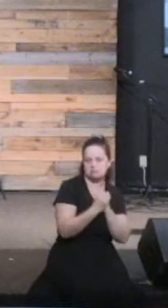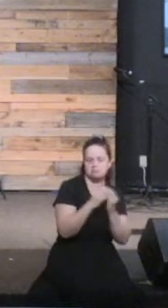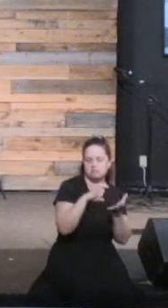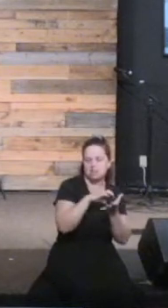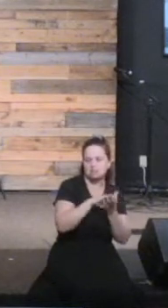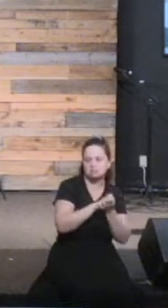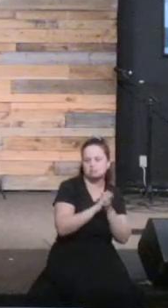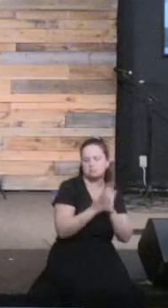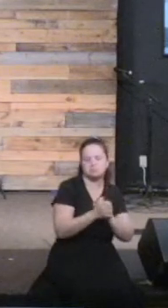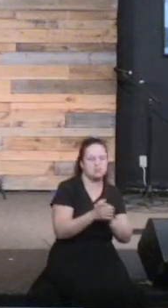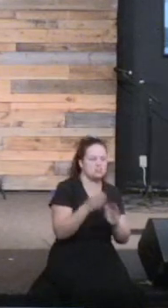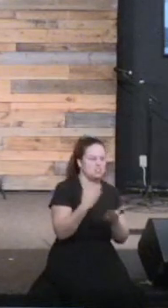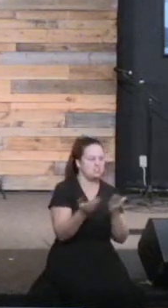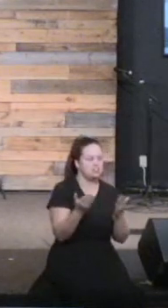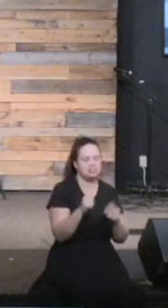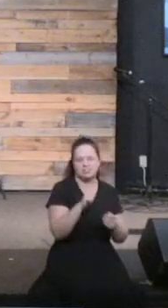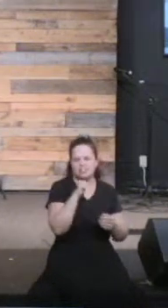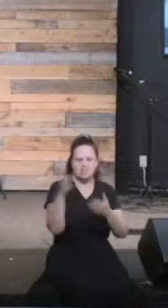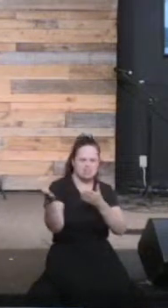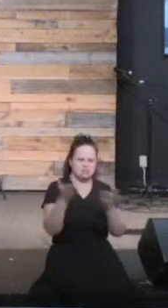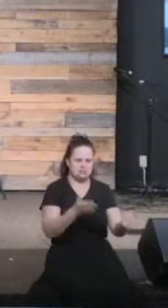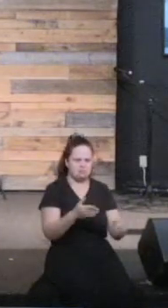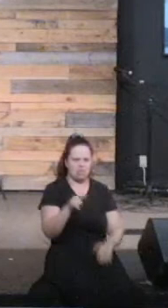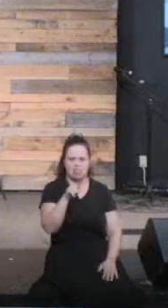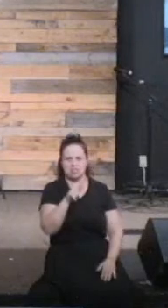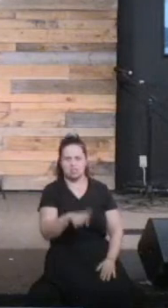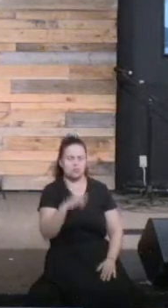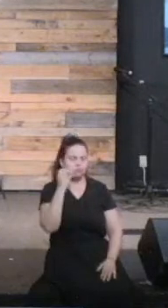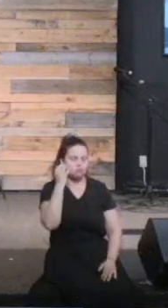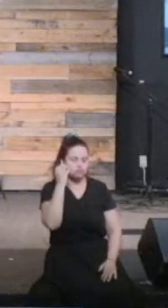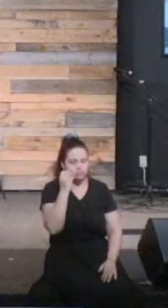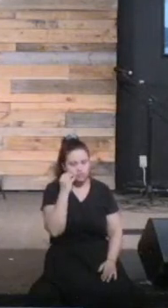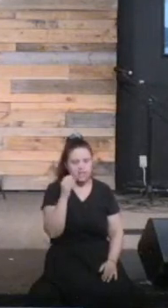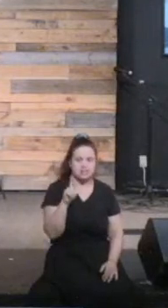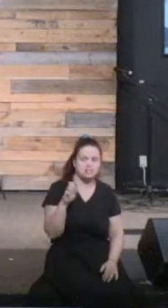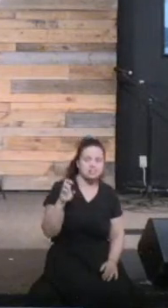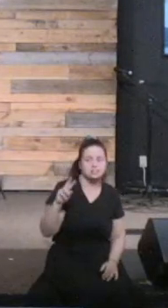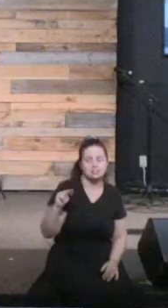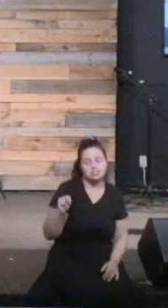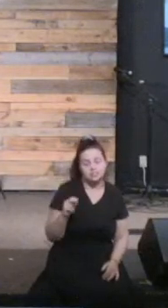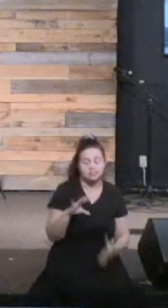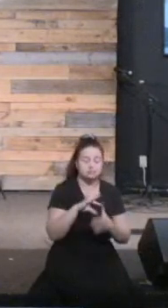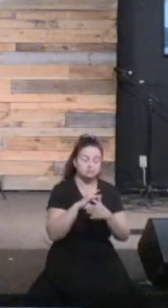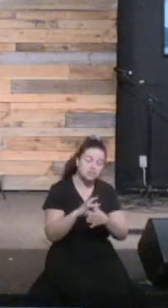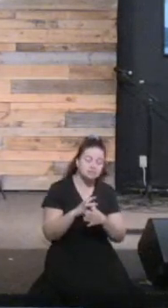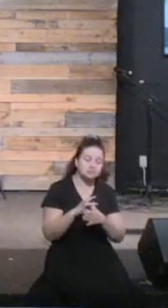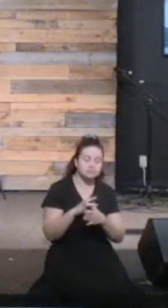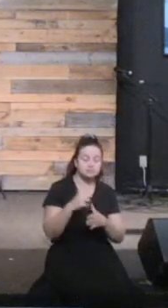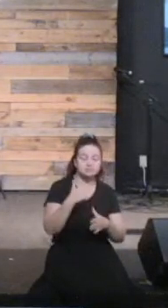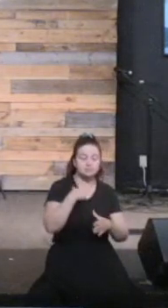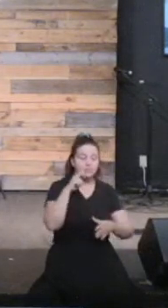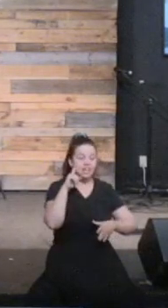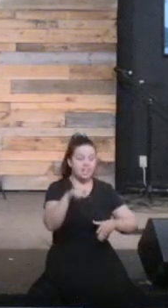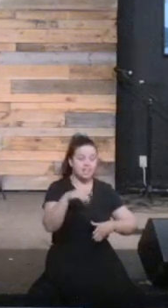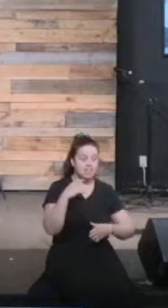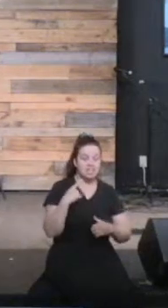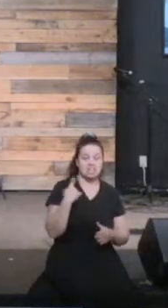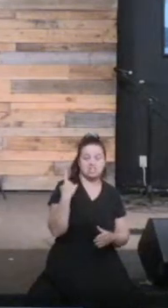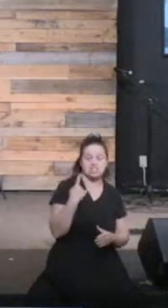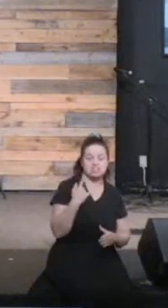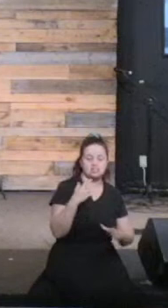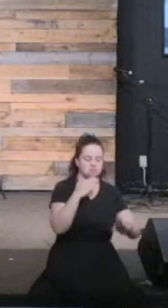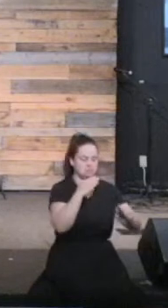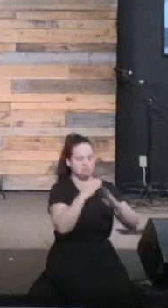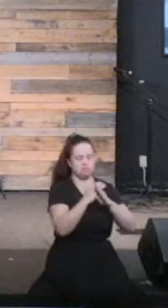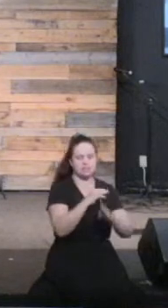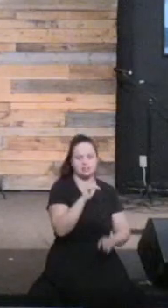don't bring me that low-fat lean meat I need something to block these arteries